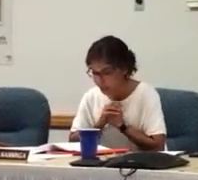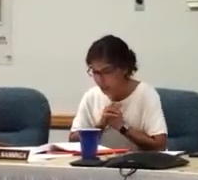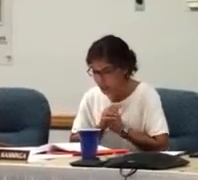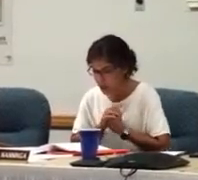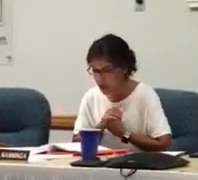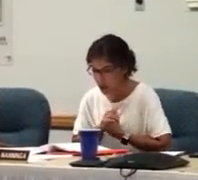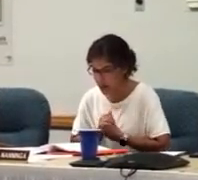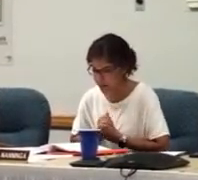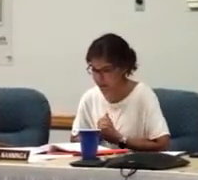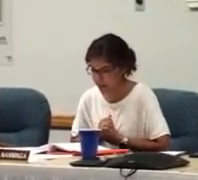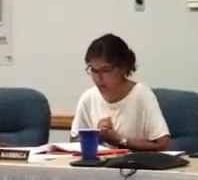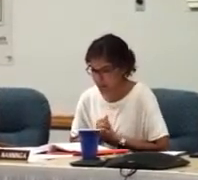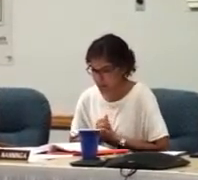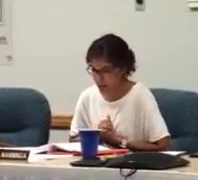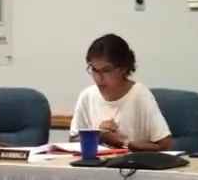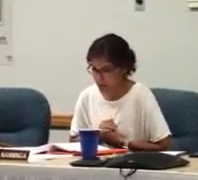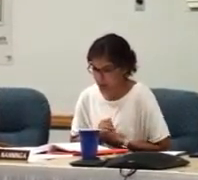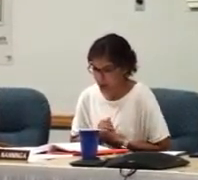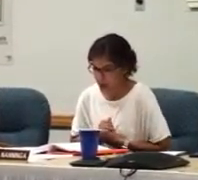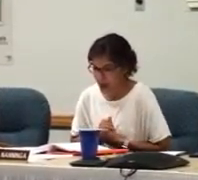well.